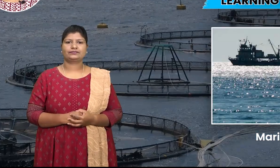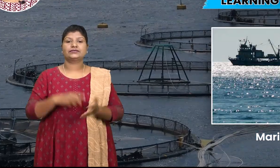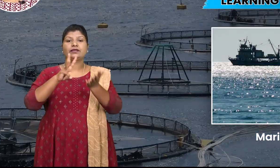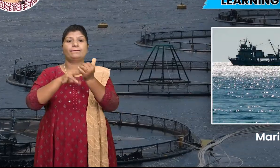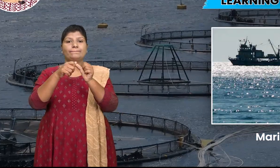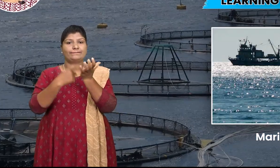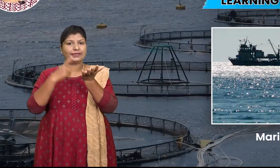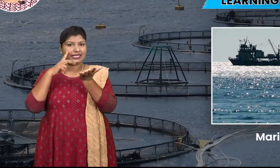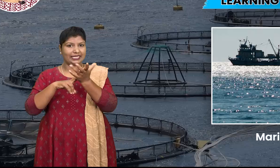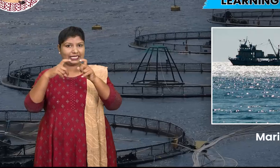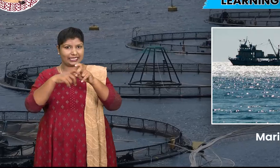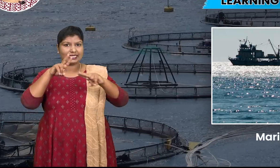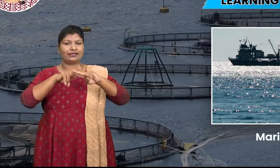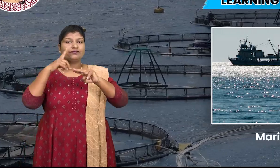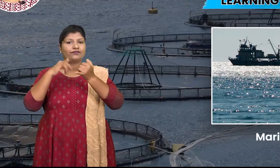marine fisheries,